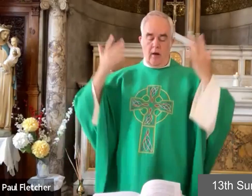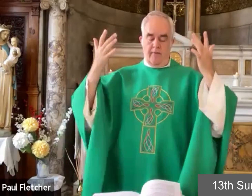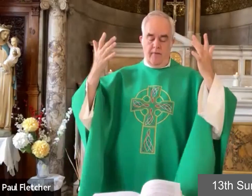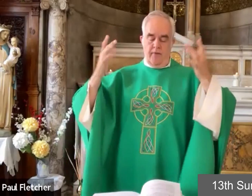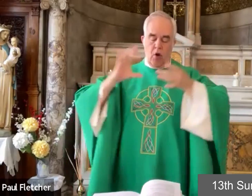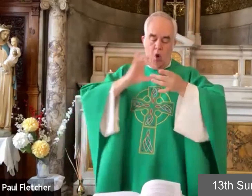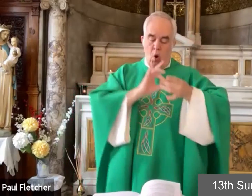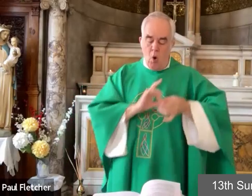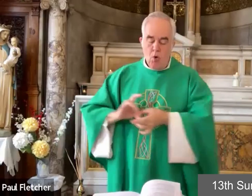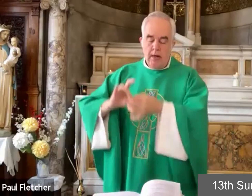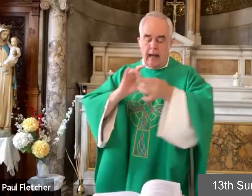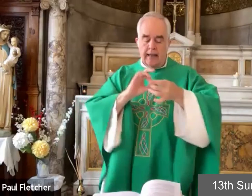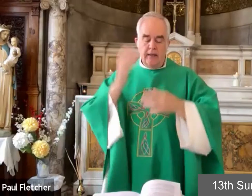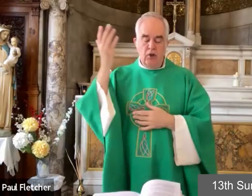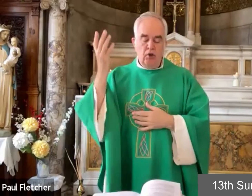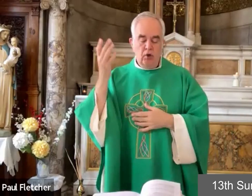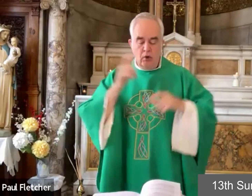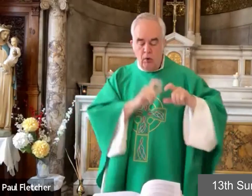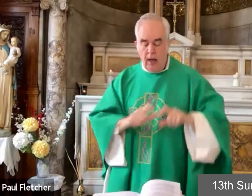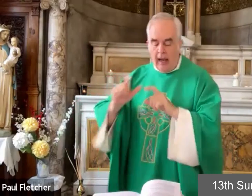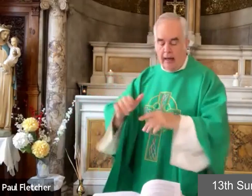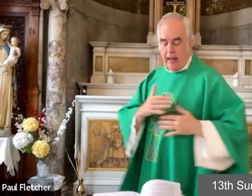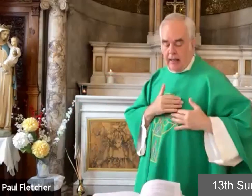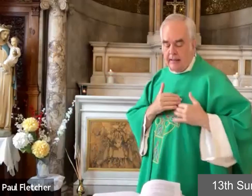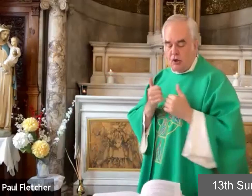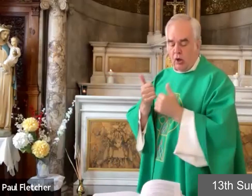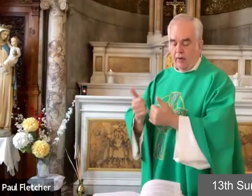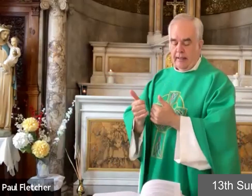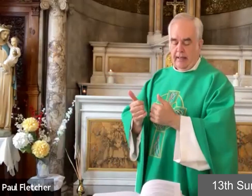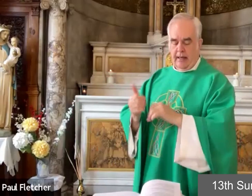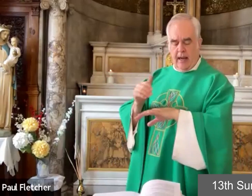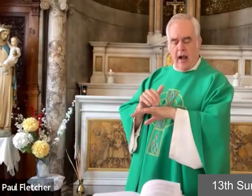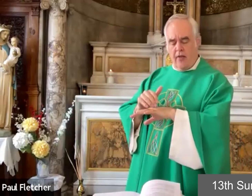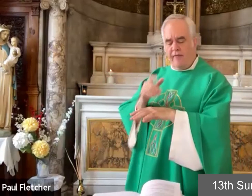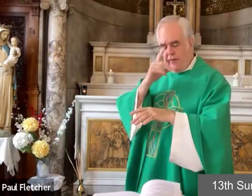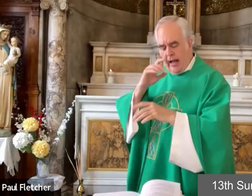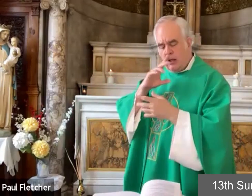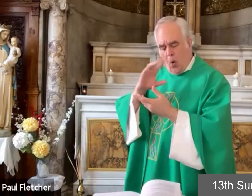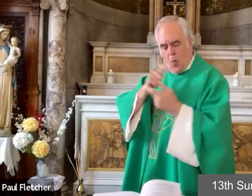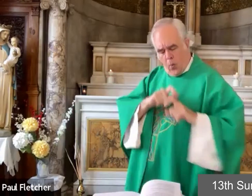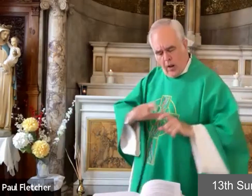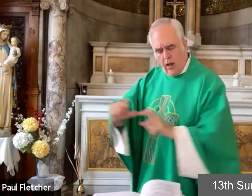life. United to you in lasting charity, the but for